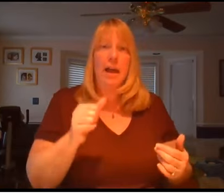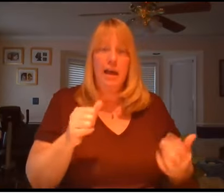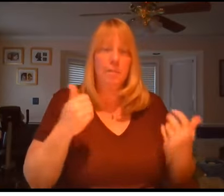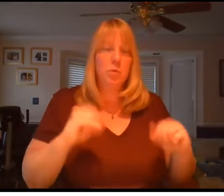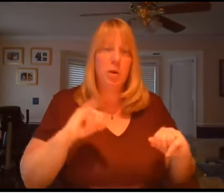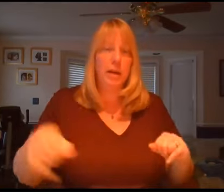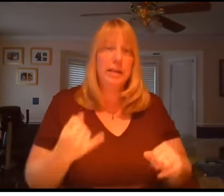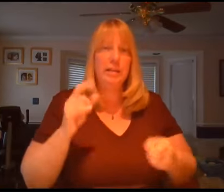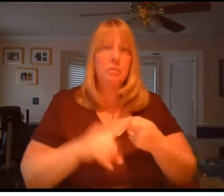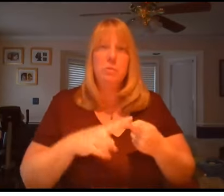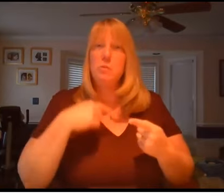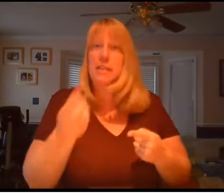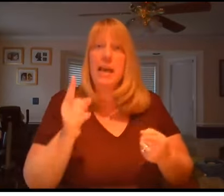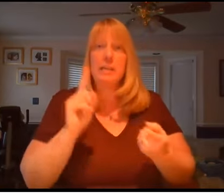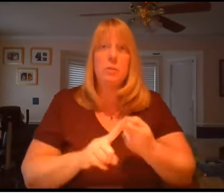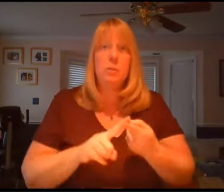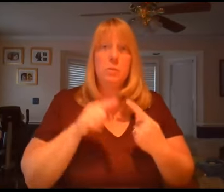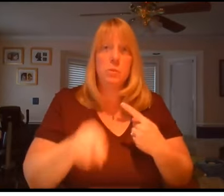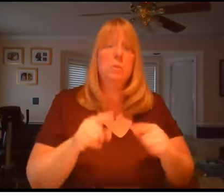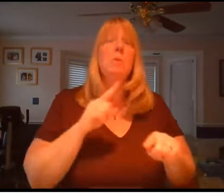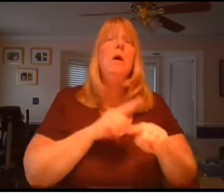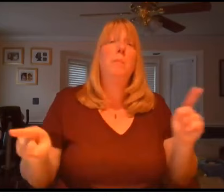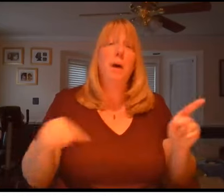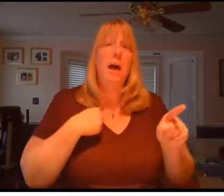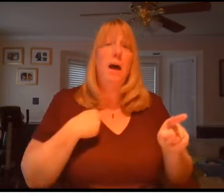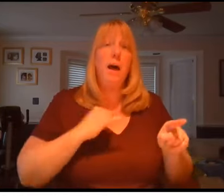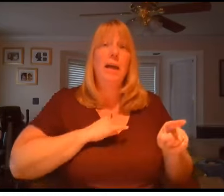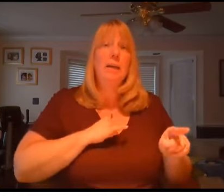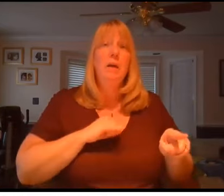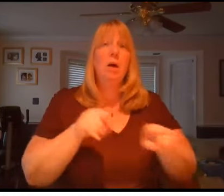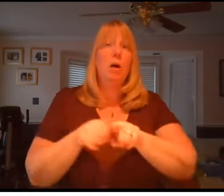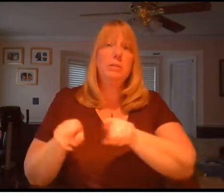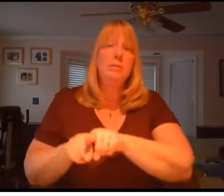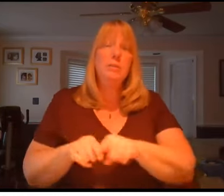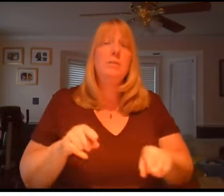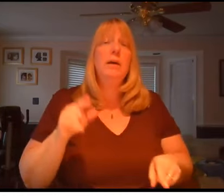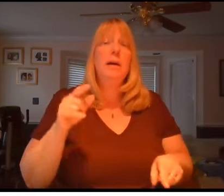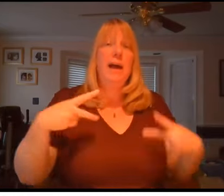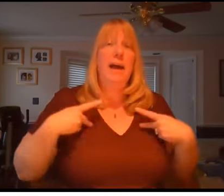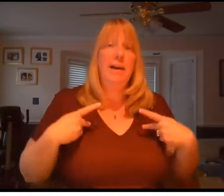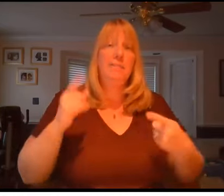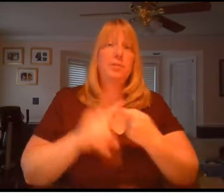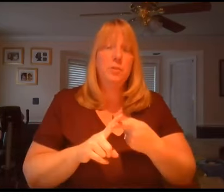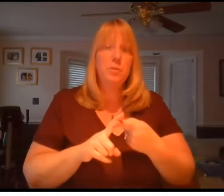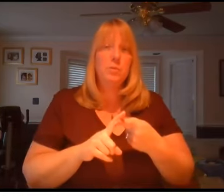that I am trying to say to you, but I also have